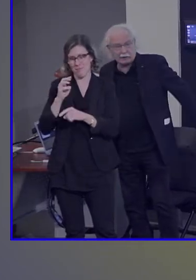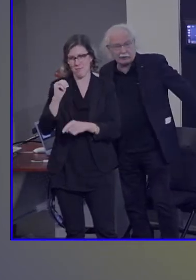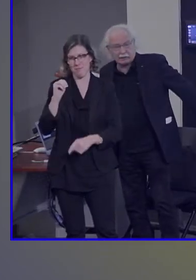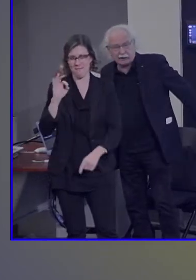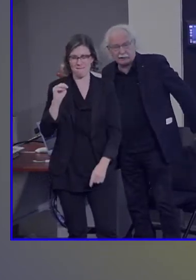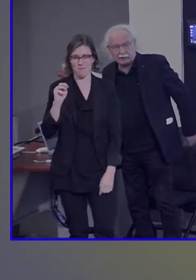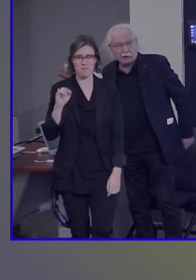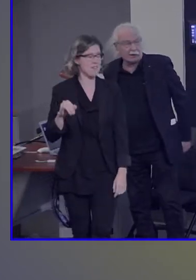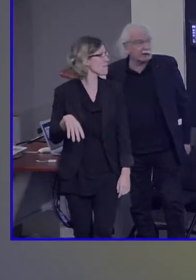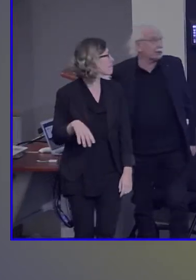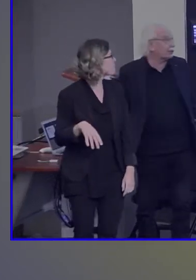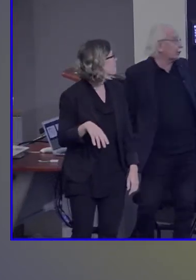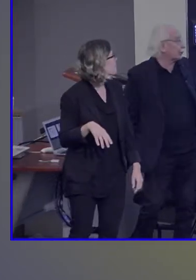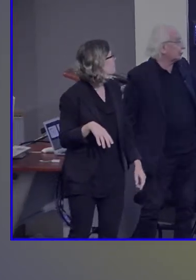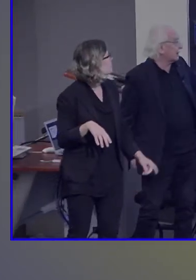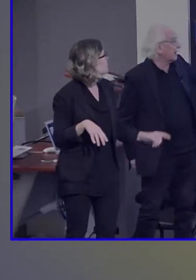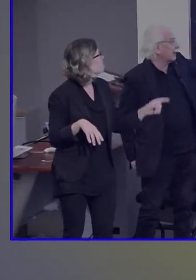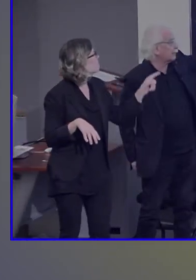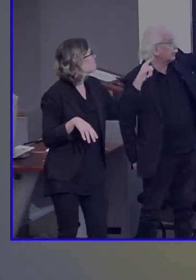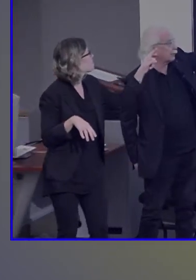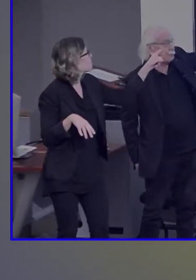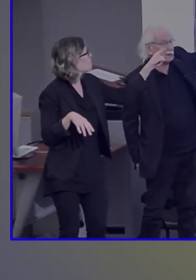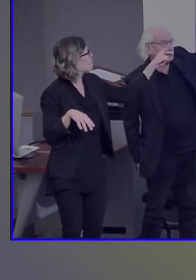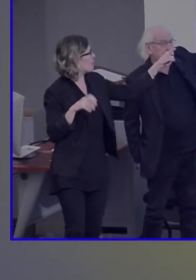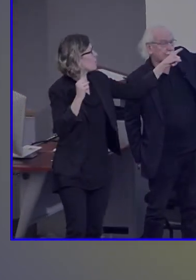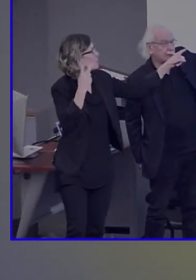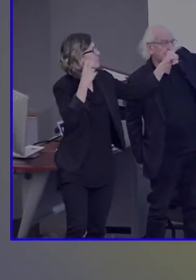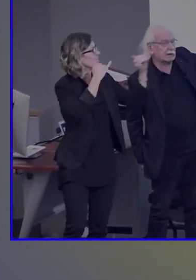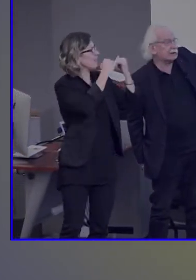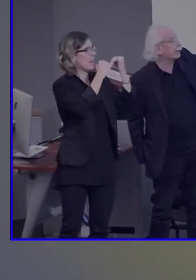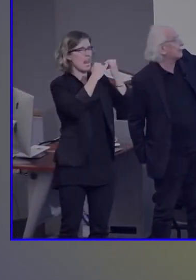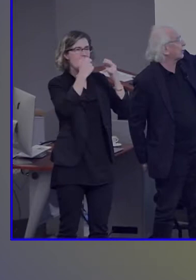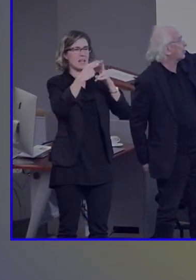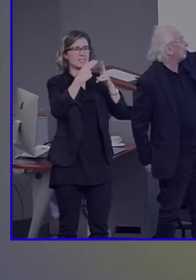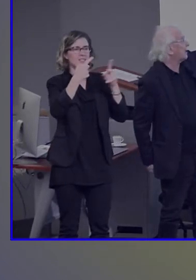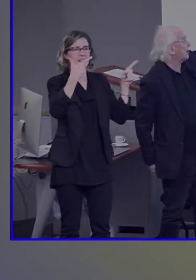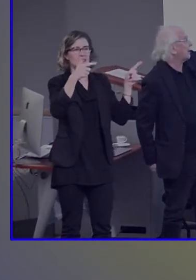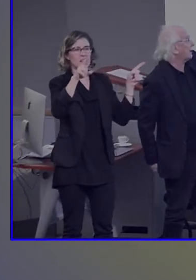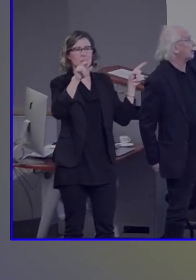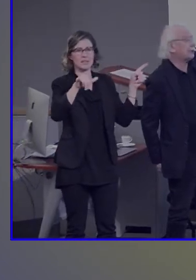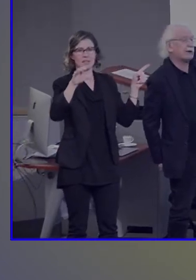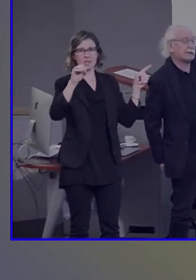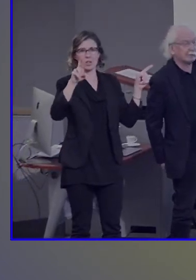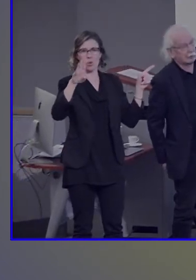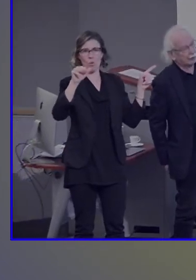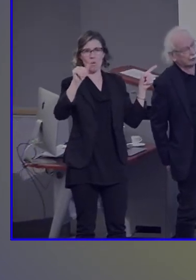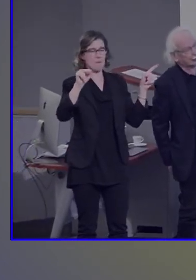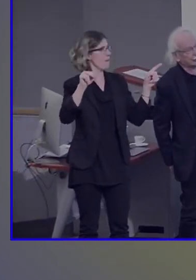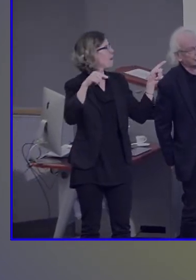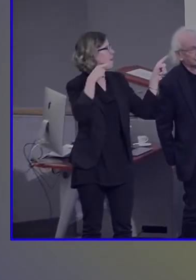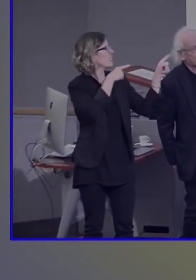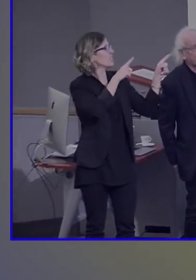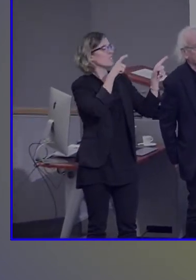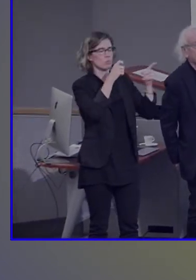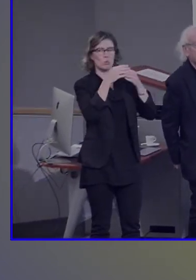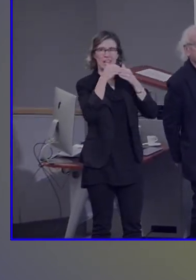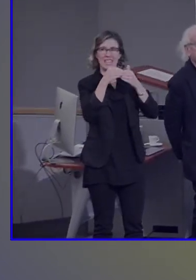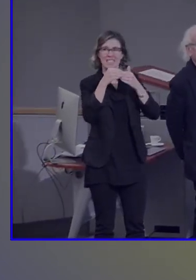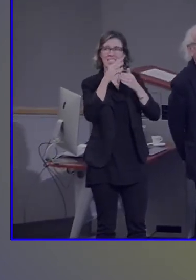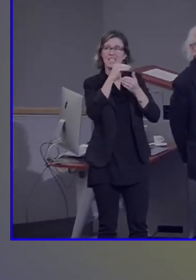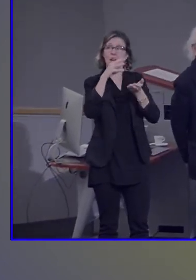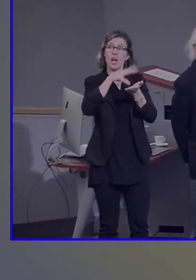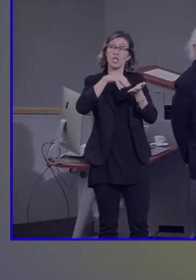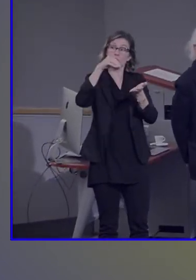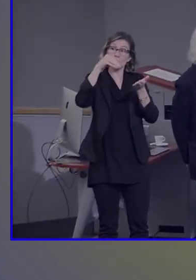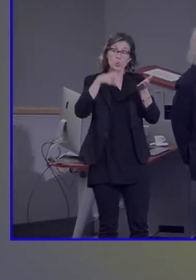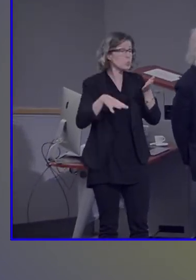Here it's the title. Here you see also the name. Guy Orban was the leader of the group, and Ken Denison was the student which really had deserved